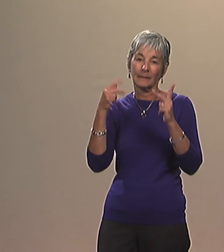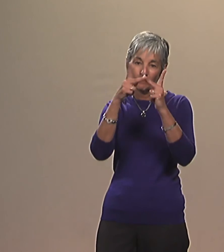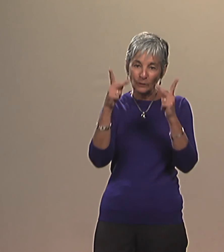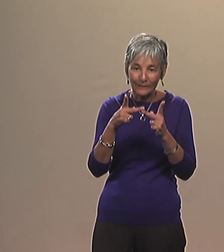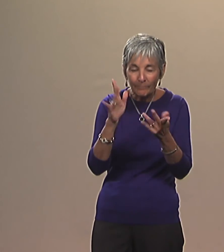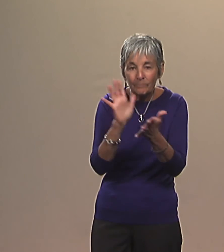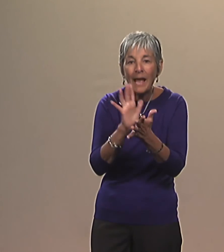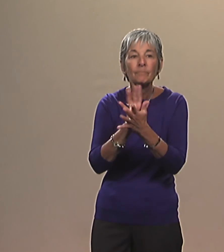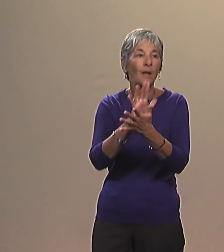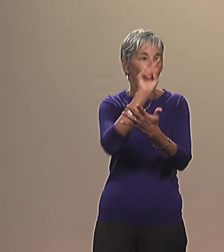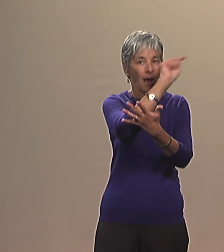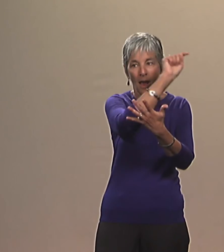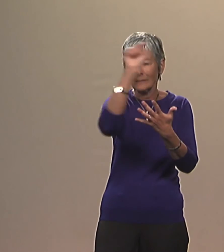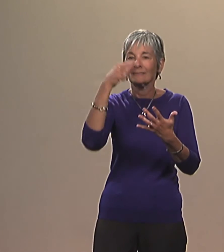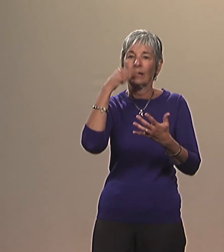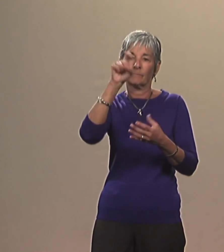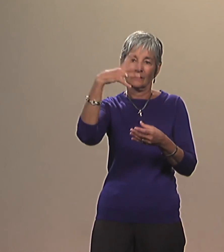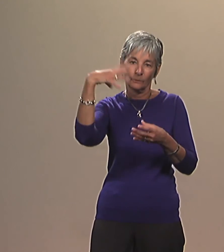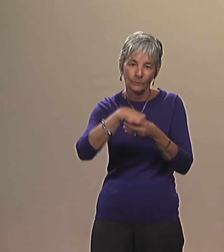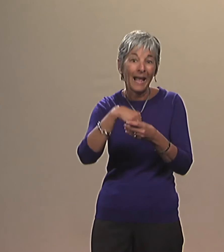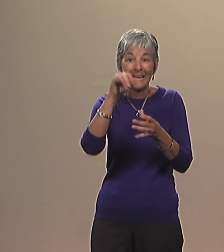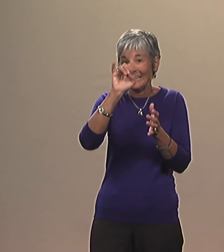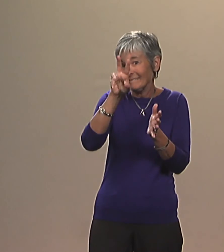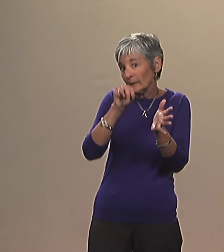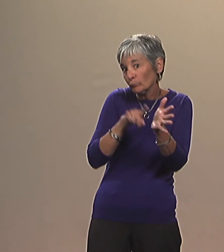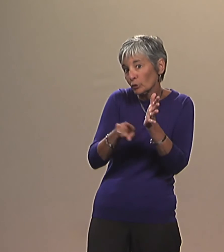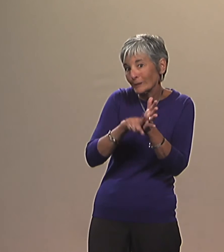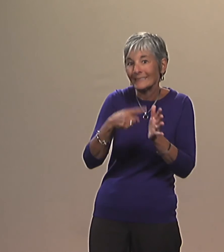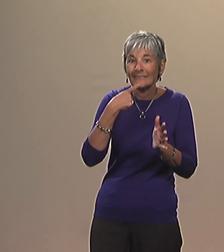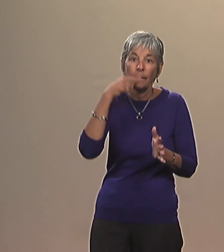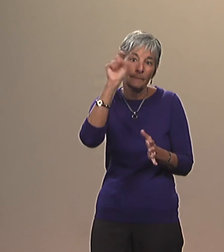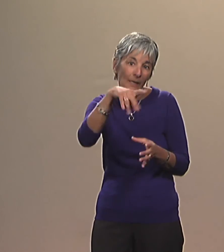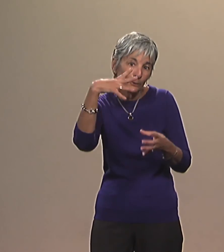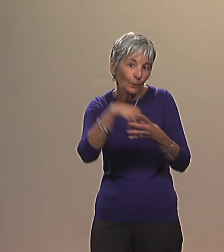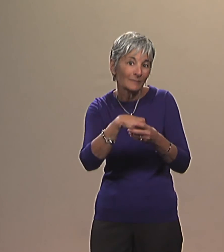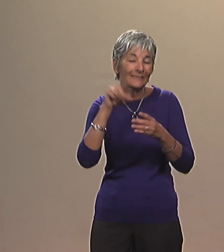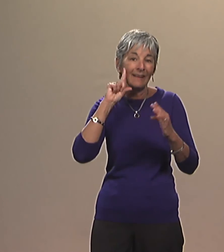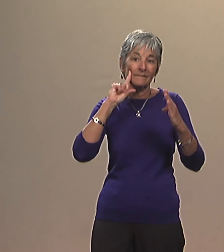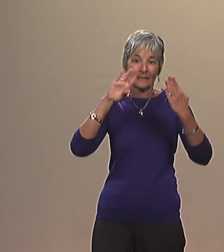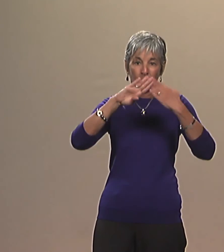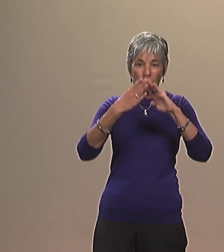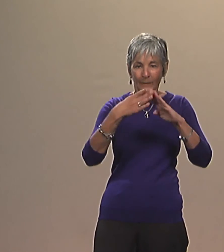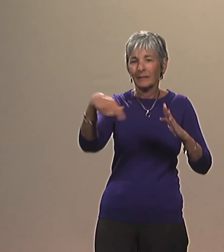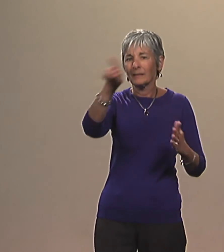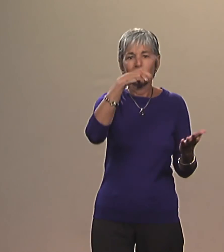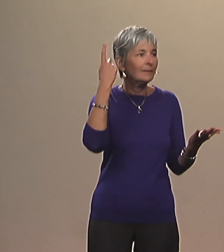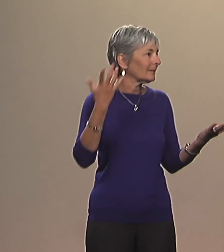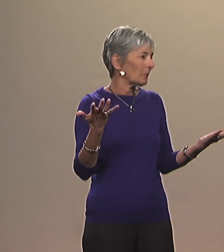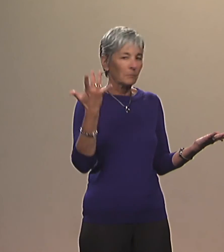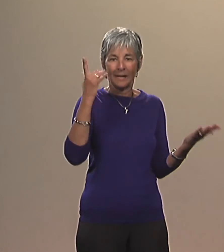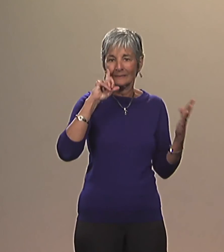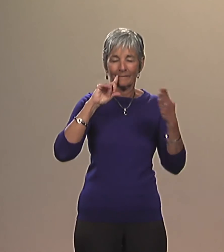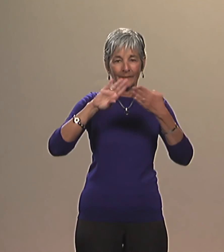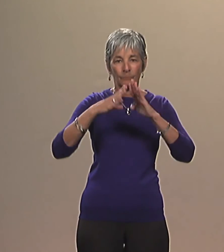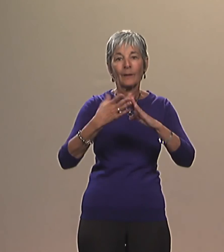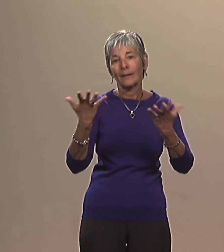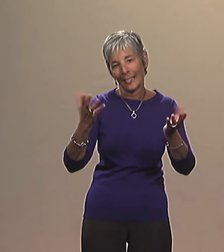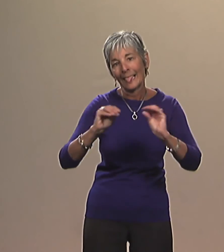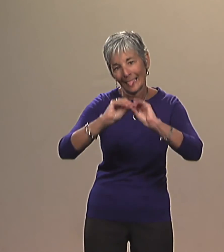So, we have position papers that say what must be included, and we have research that clearly states that the deaf community must be included. If you wonder why it is